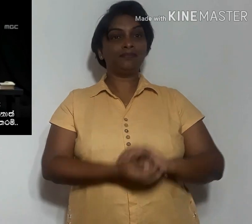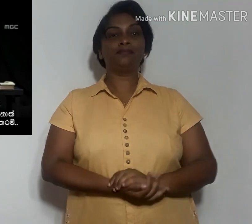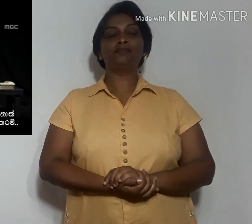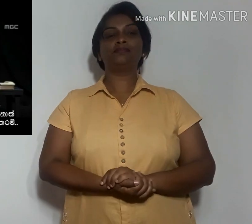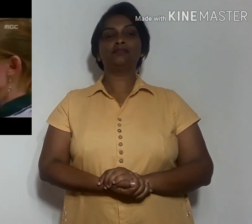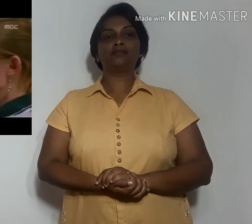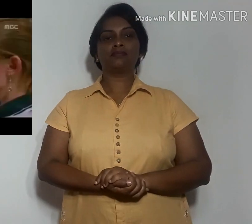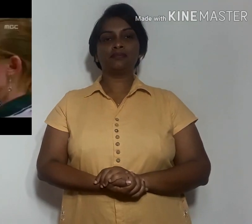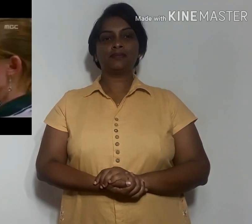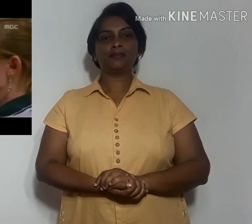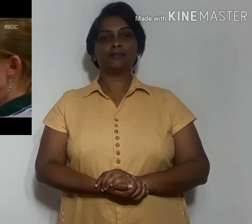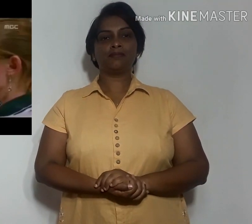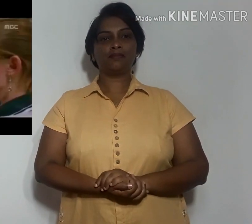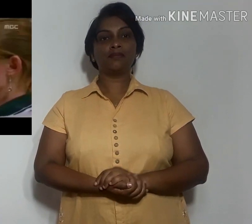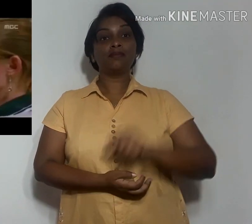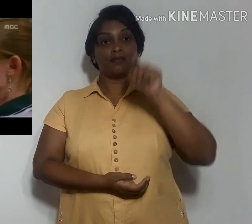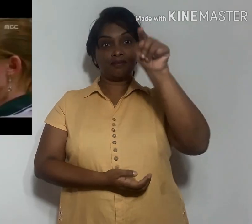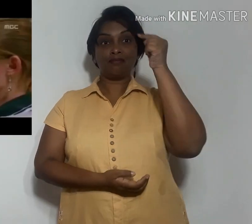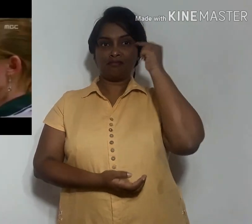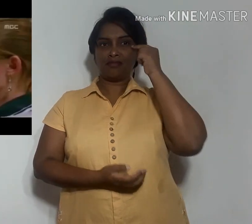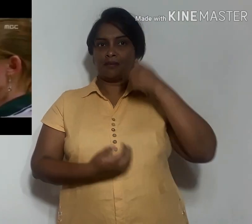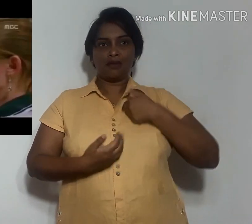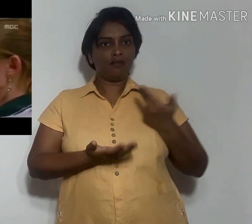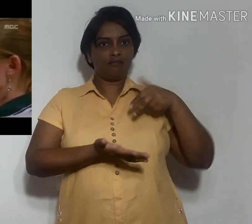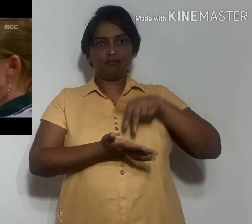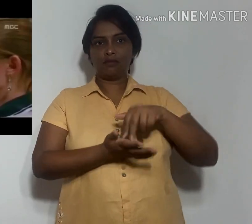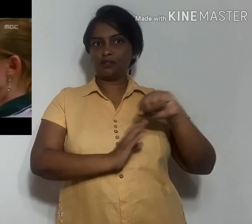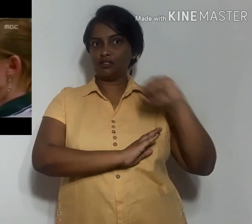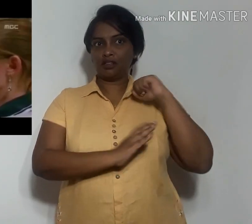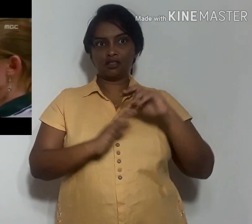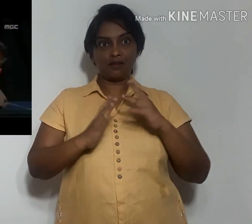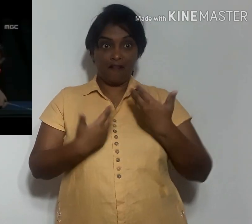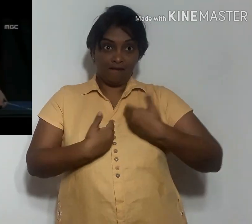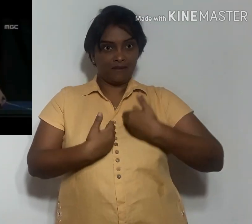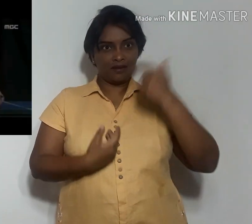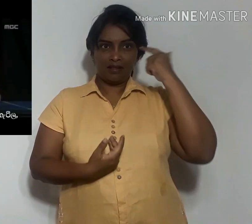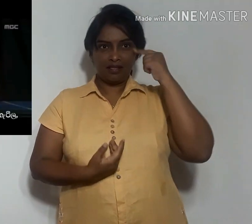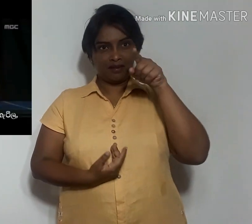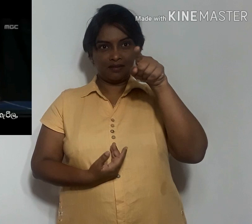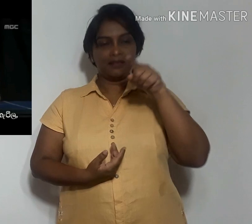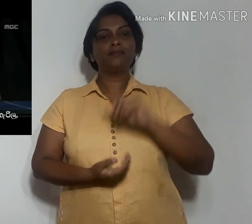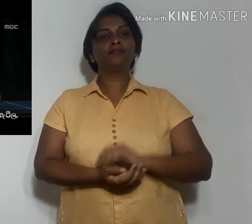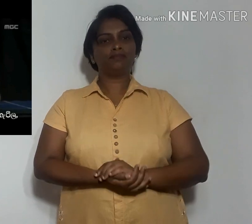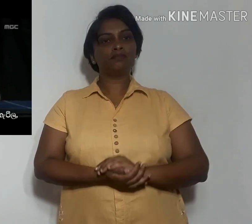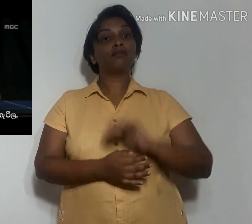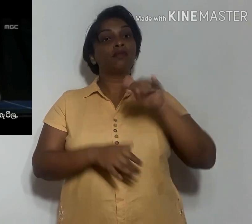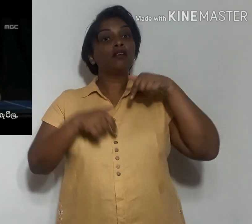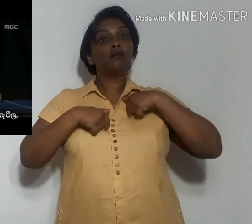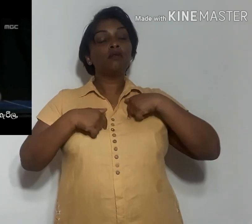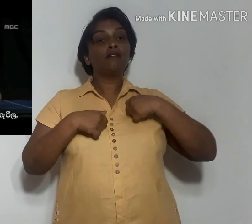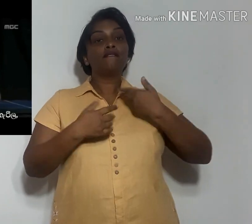up. Do you think you have hope? Because I tell you, I'm down here,